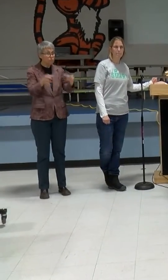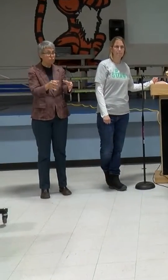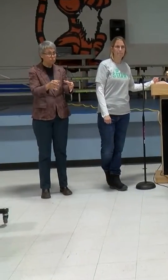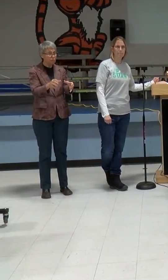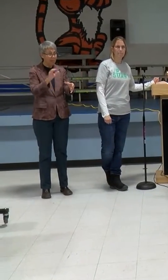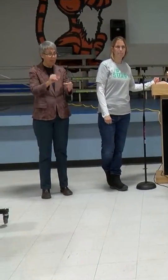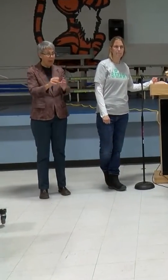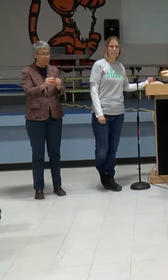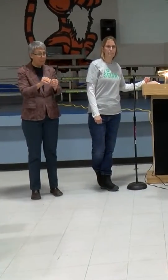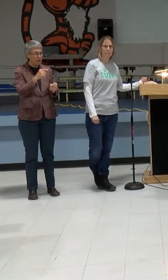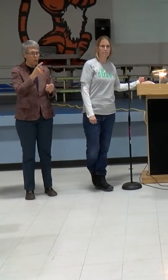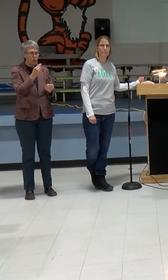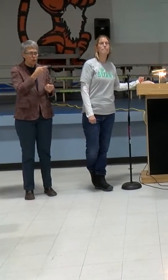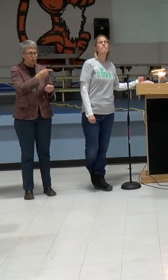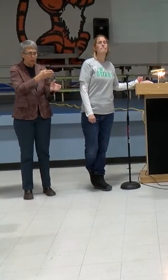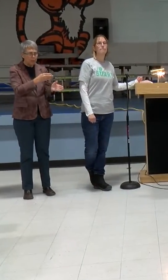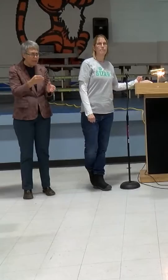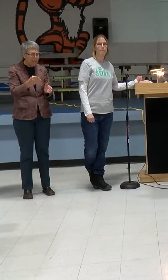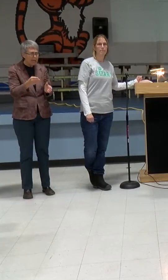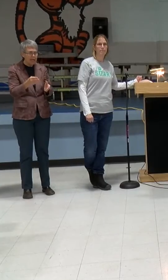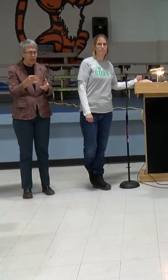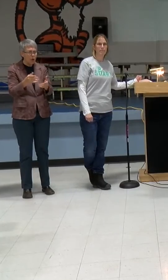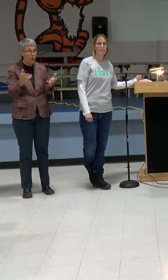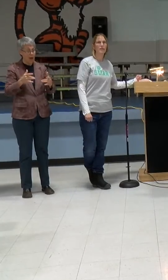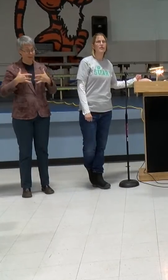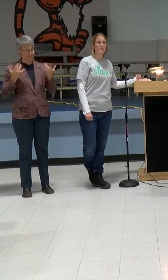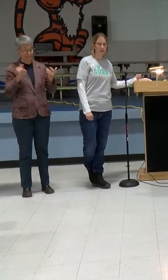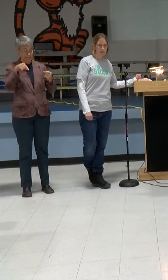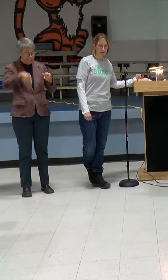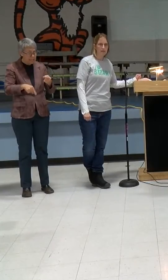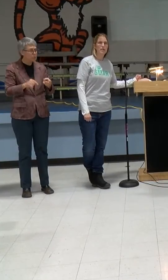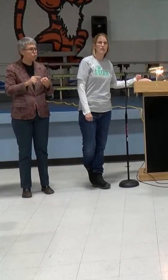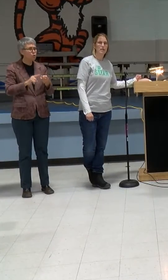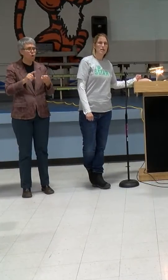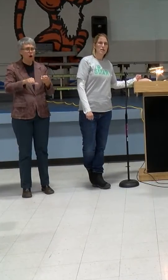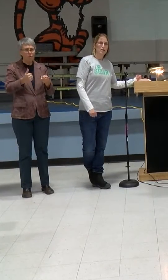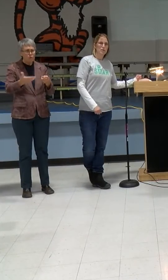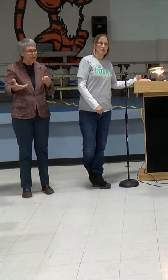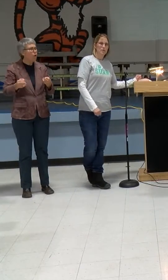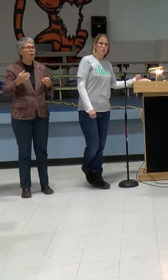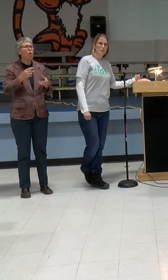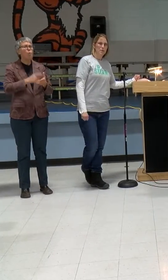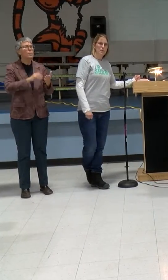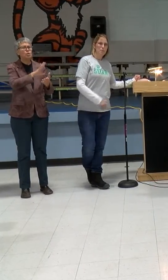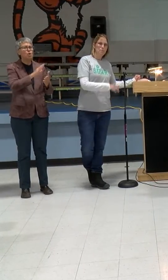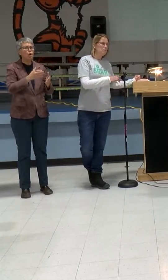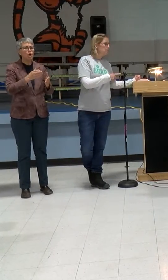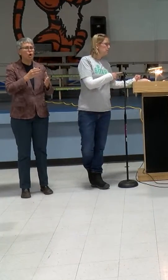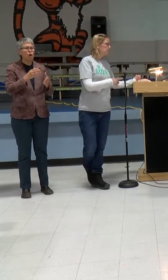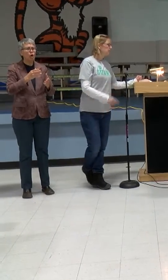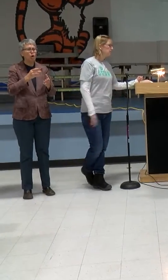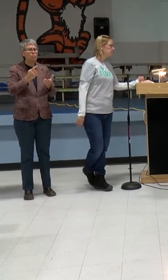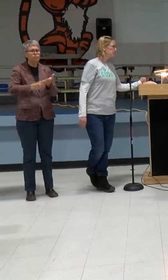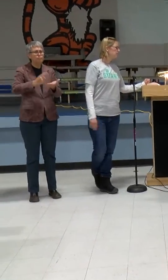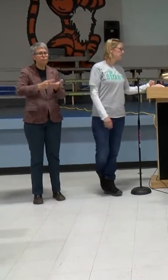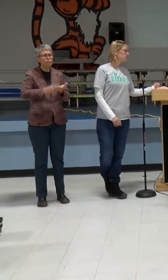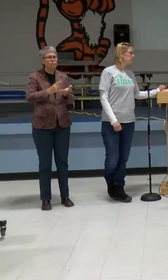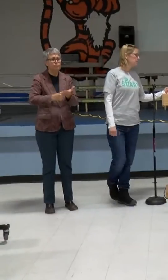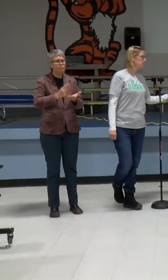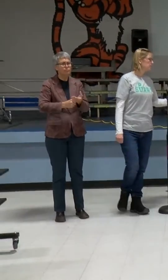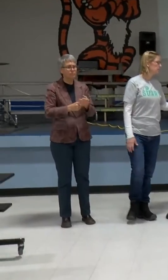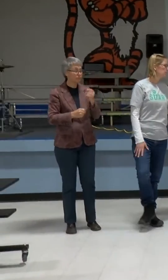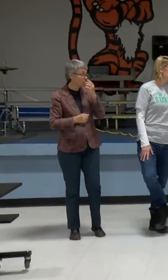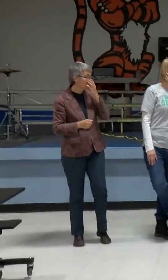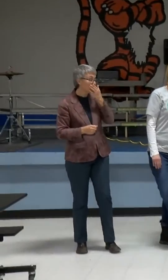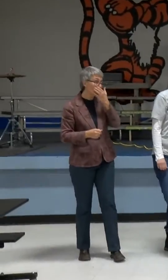these meetings, are you planning other events like this? Is that your main role? So the Moms Demand Action